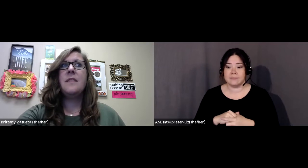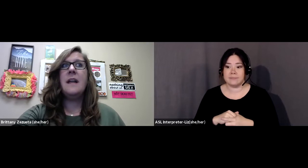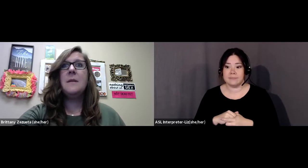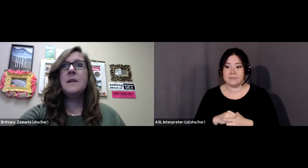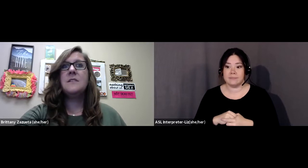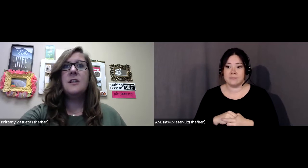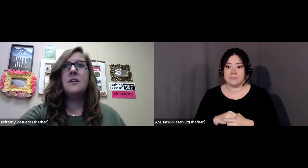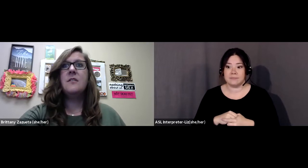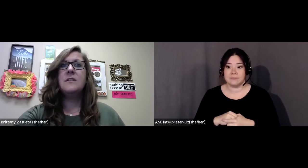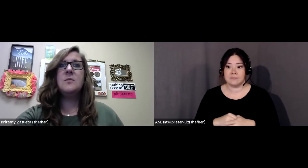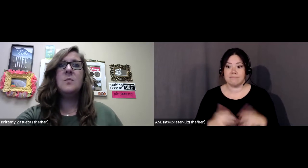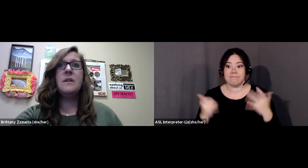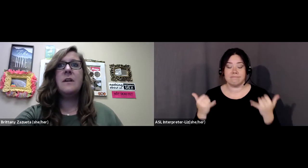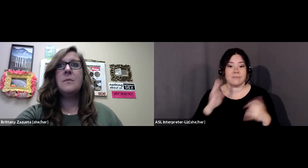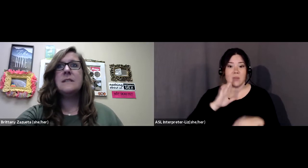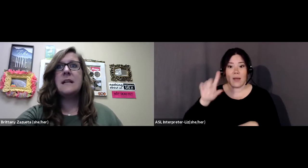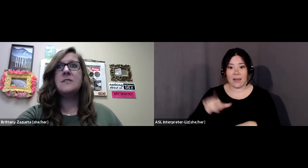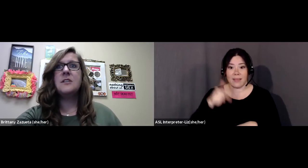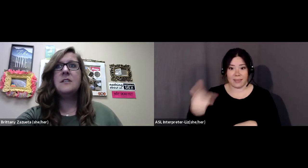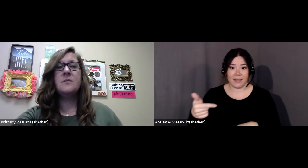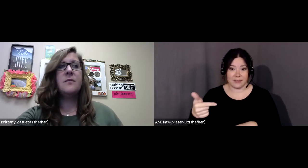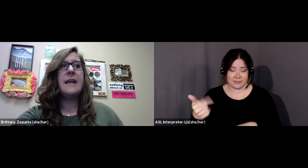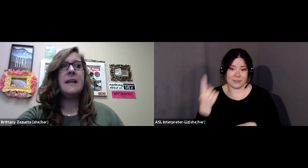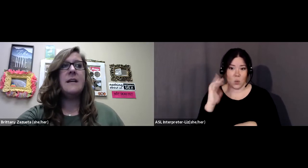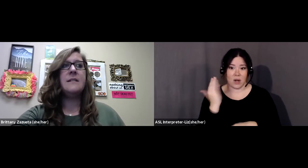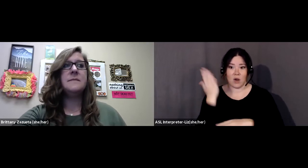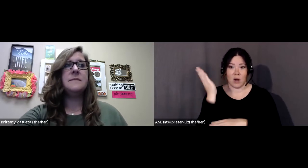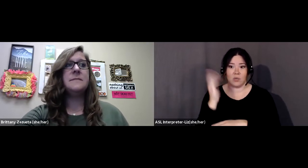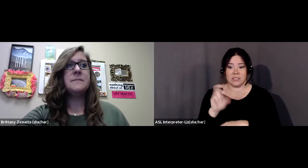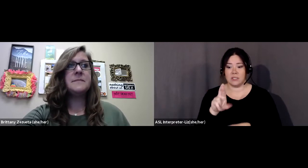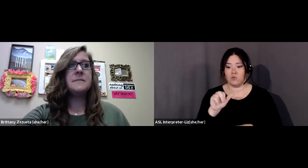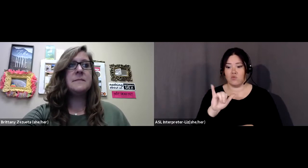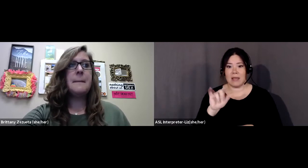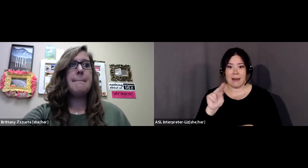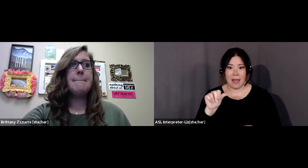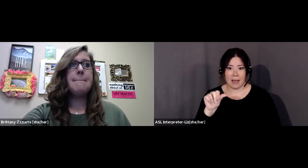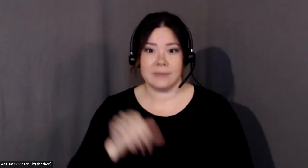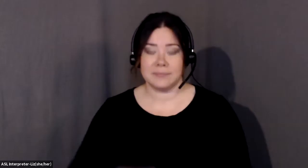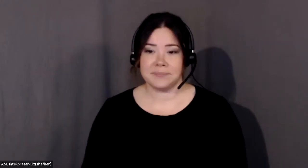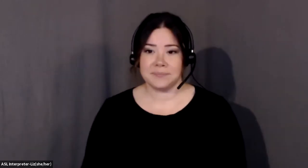And with that, I'm going to turn it over to one of our presenters, Rita.